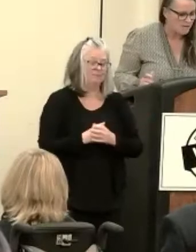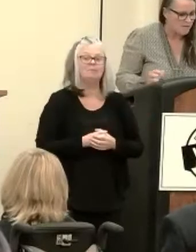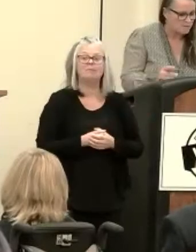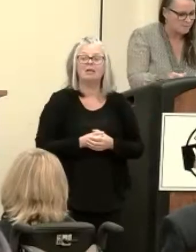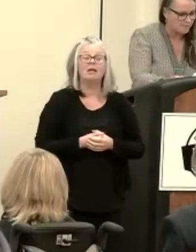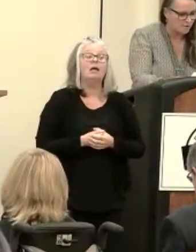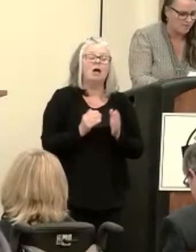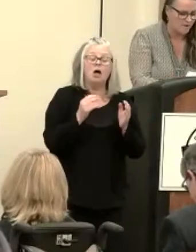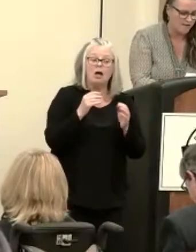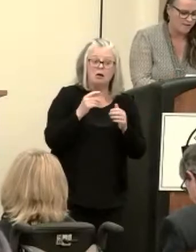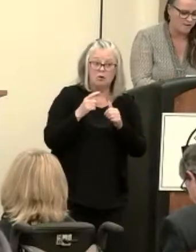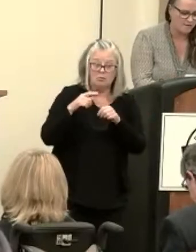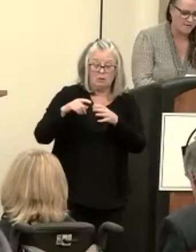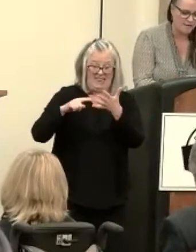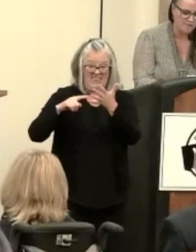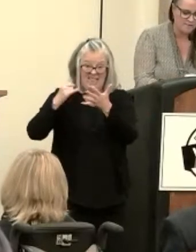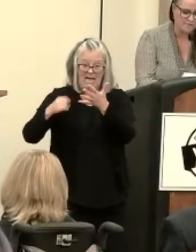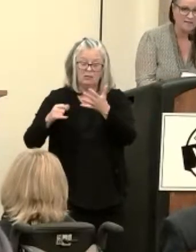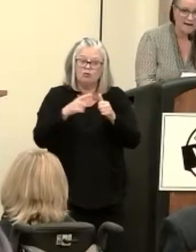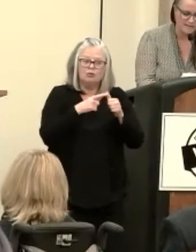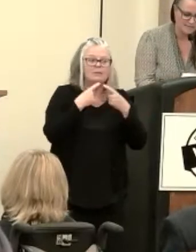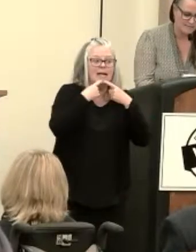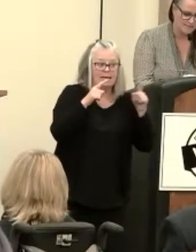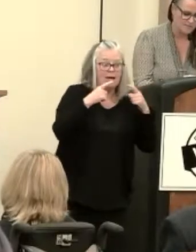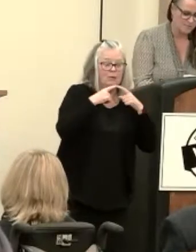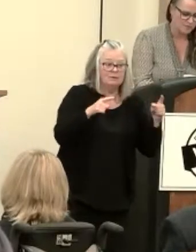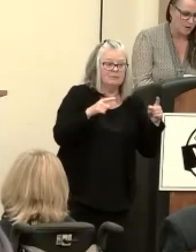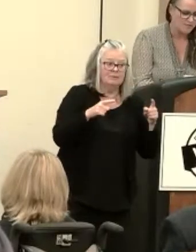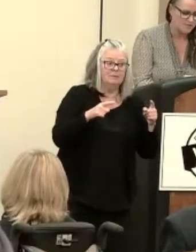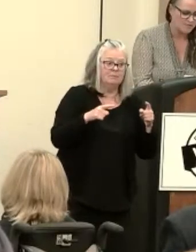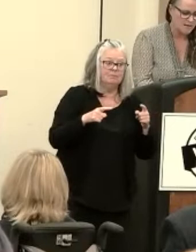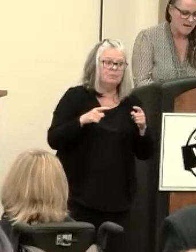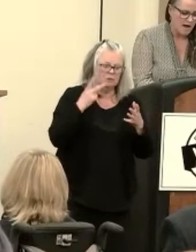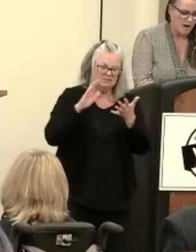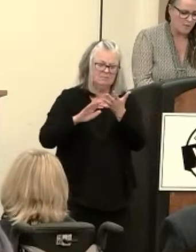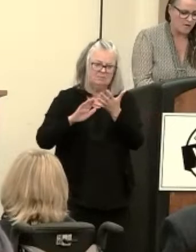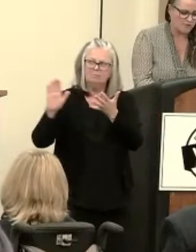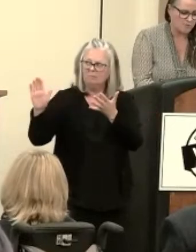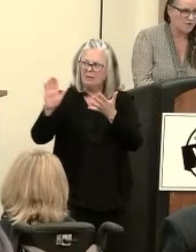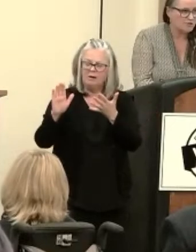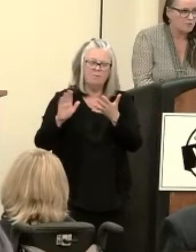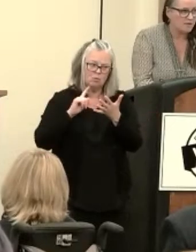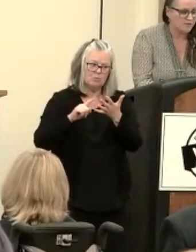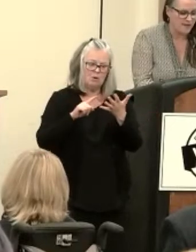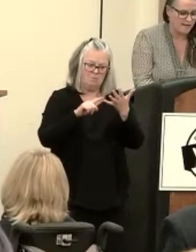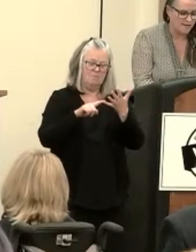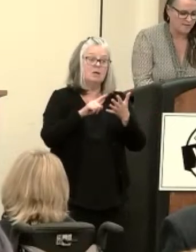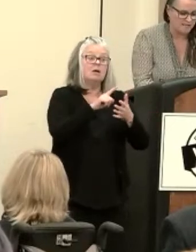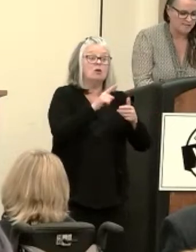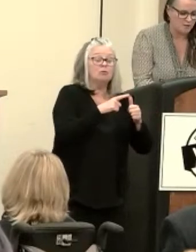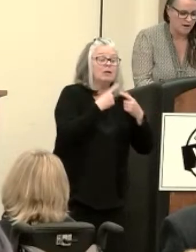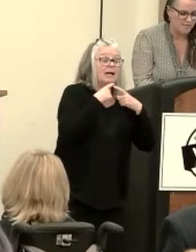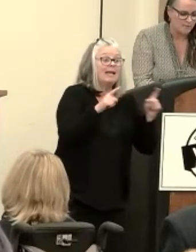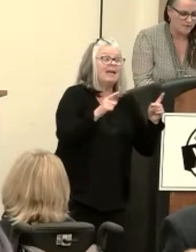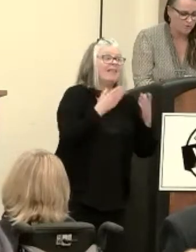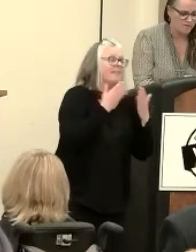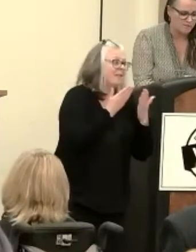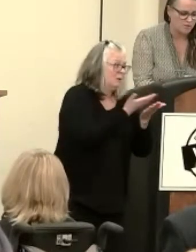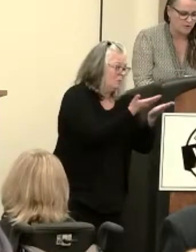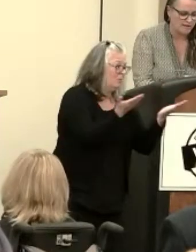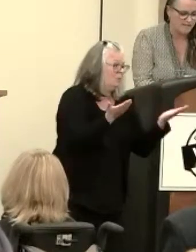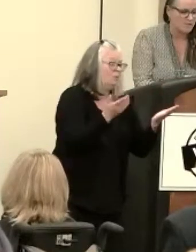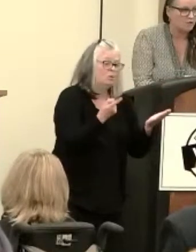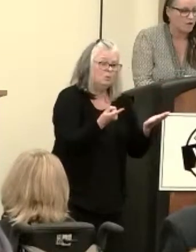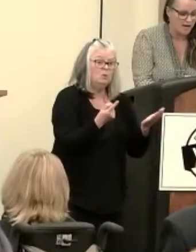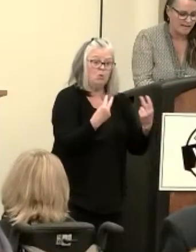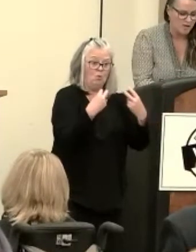small announcement before our final area of for the candidates' responses. I just want to thank in advance here everyone who has been